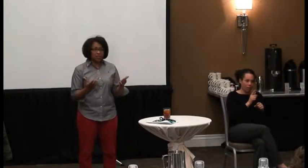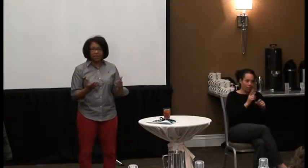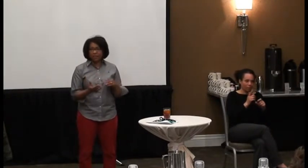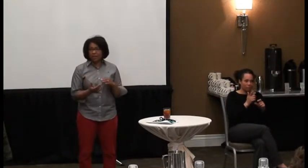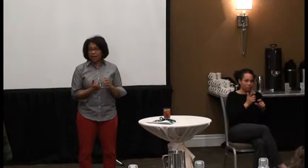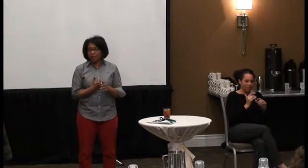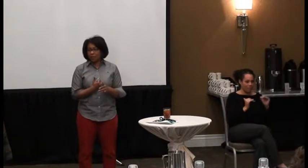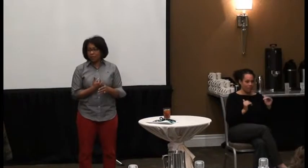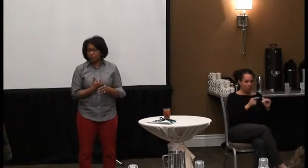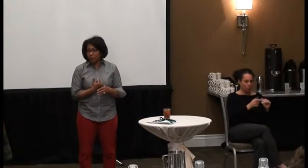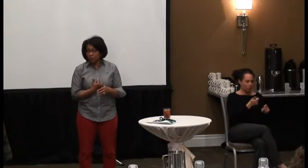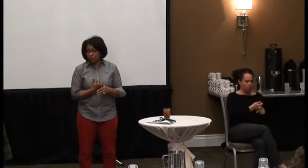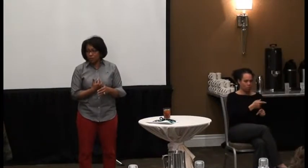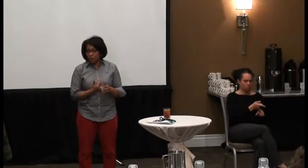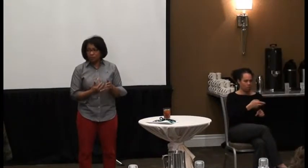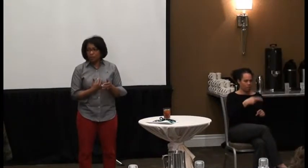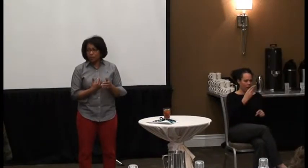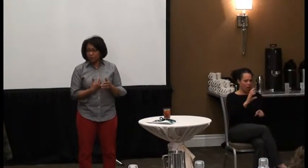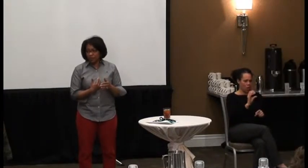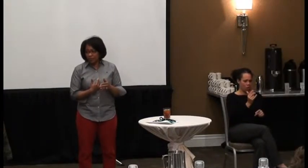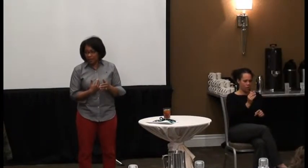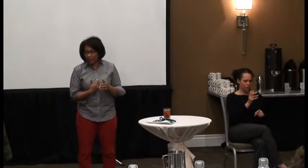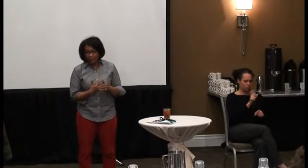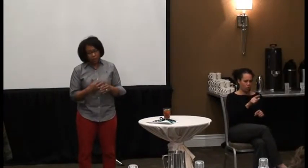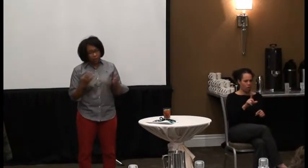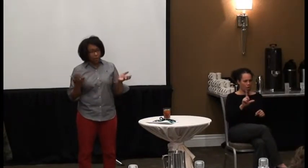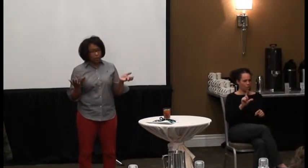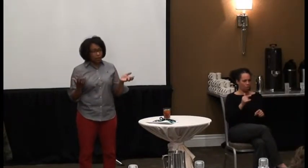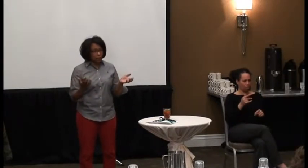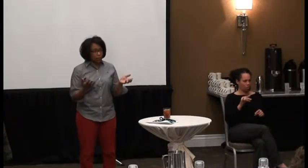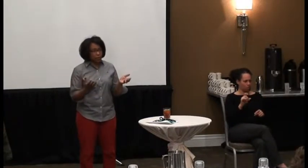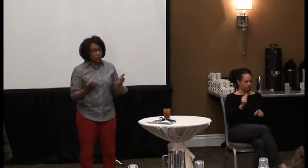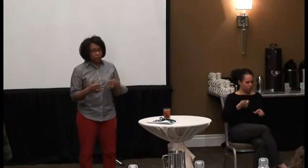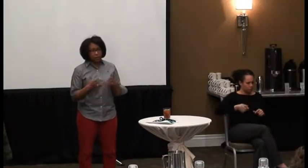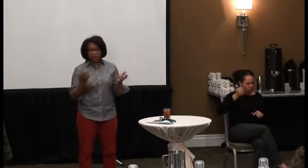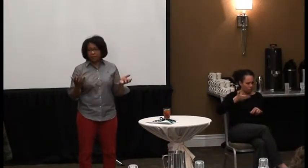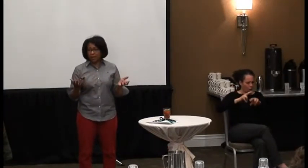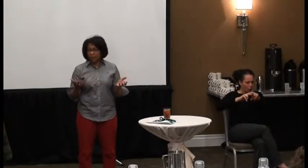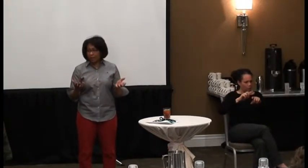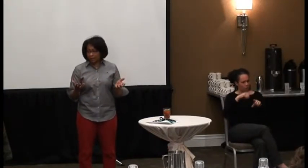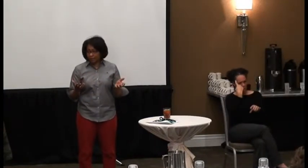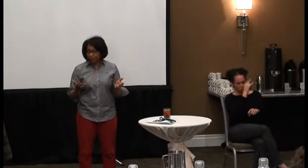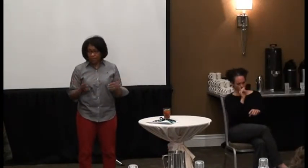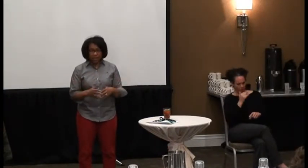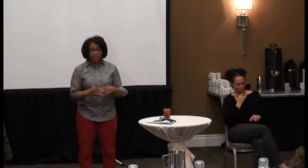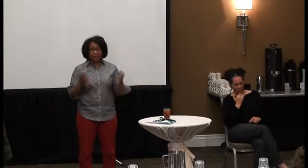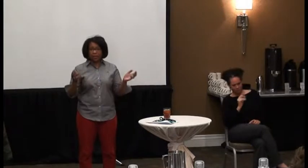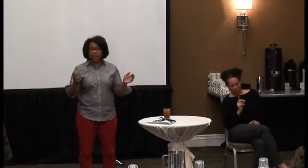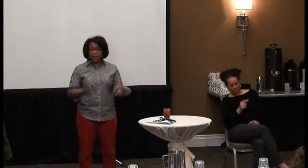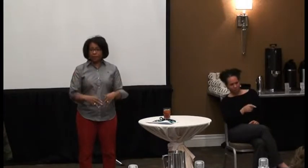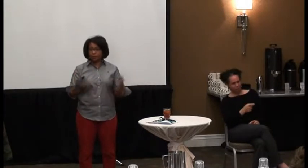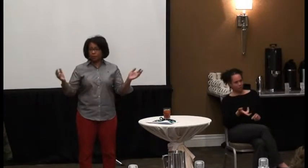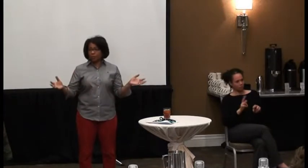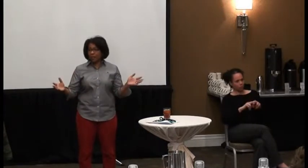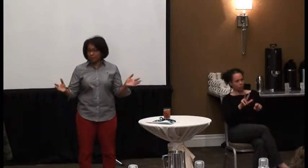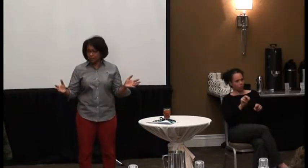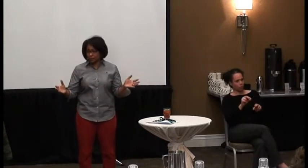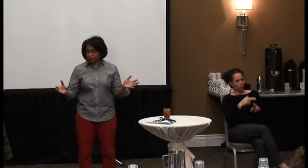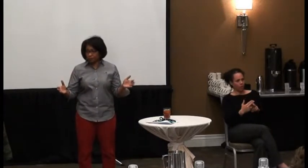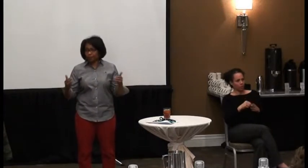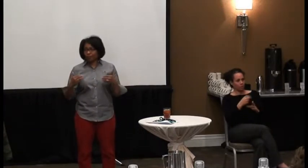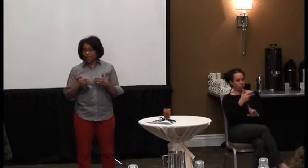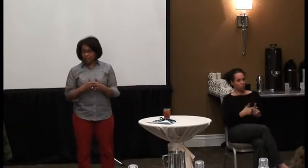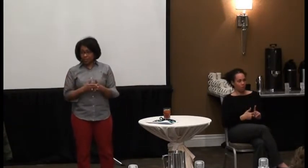all of a sudden this kid has now high cholesterol, his lipids are elevated, and he looks like he's diabetic, and he's gained 30 pounds in 3